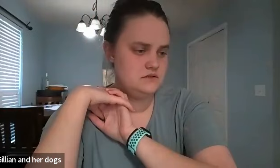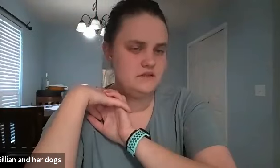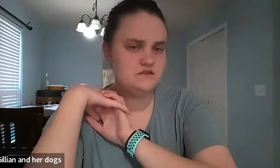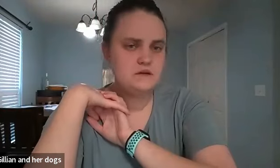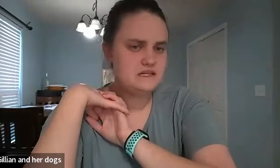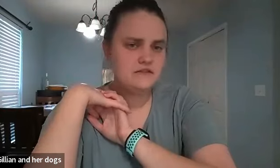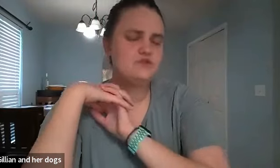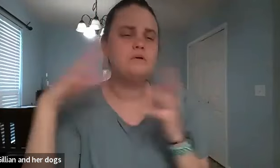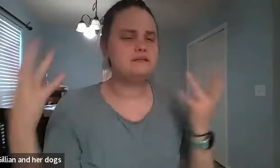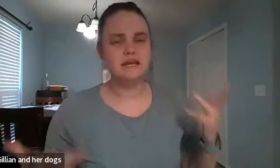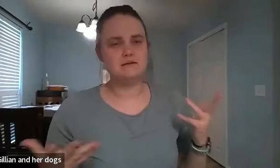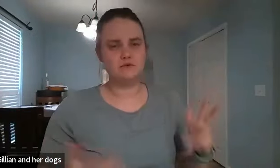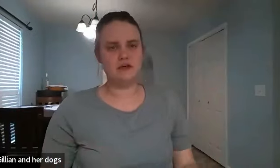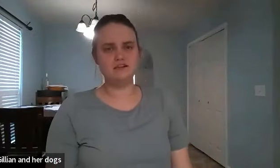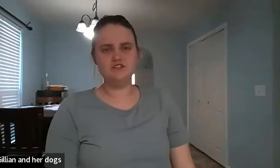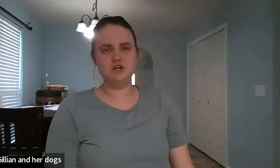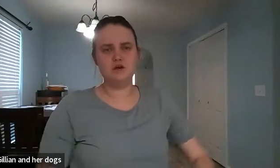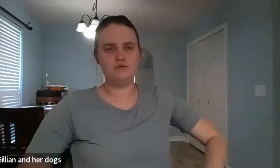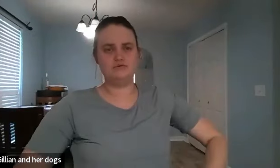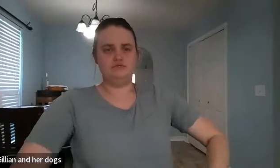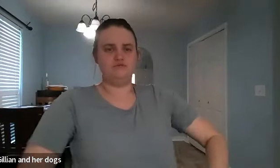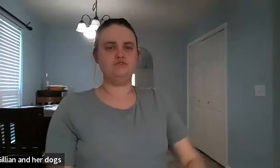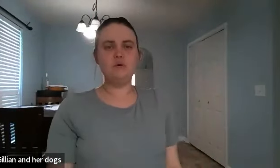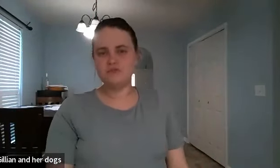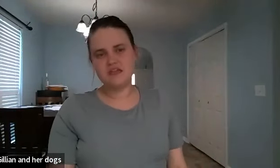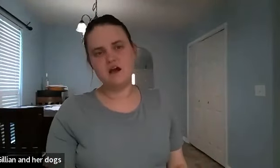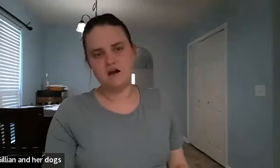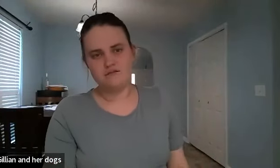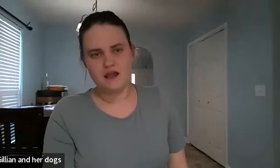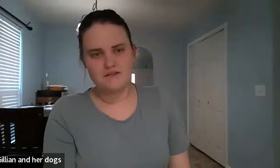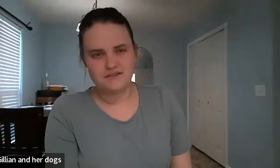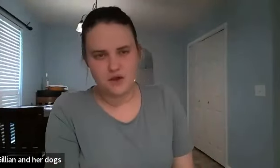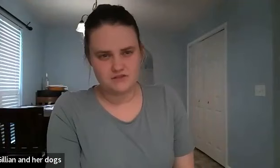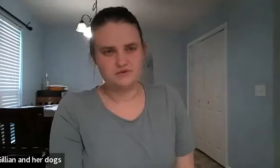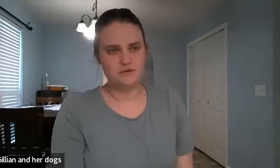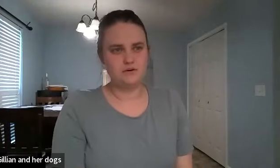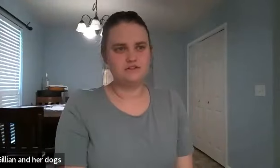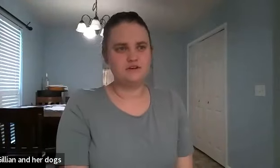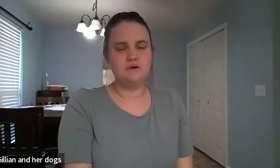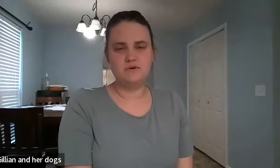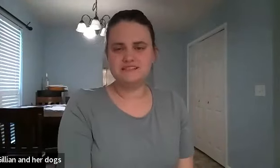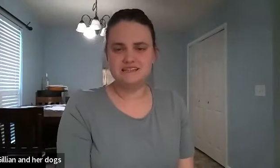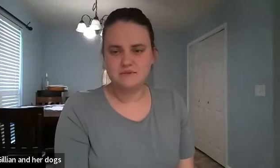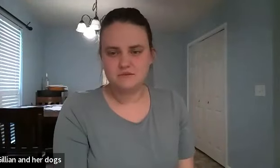There's always an animal that I, don't think of or I haven't thought of before. So that's why I'm always like, give me the ones you